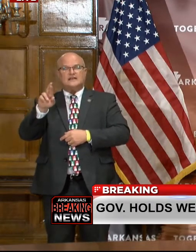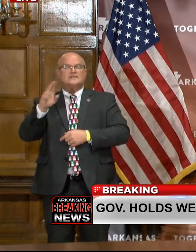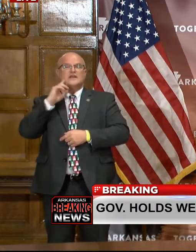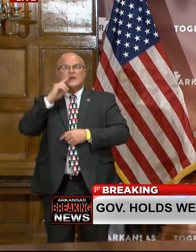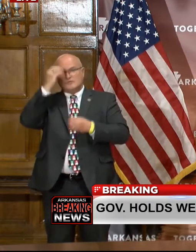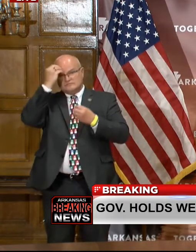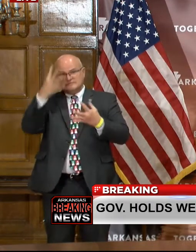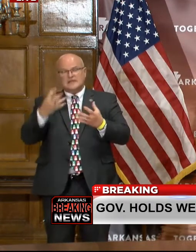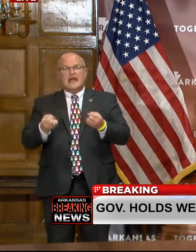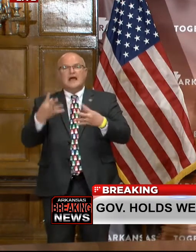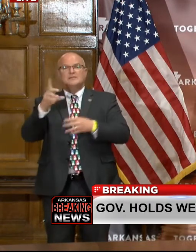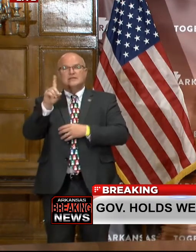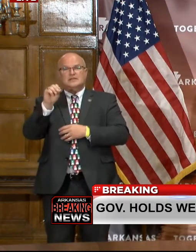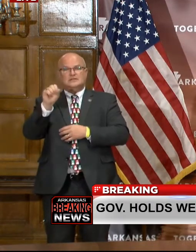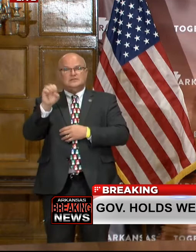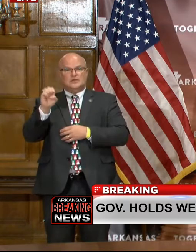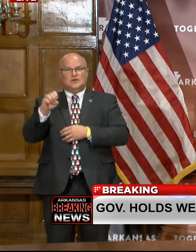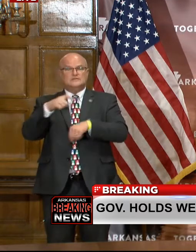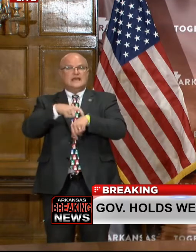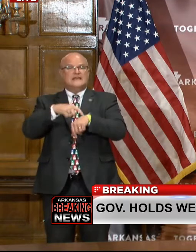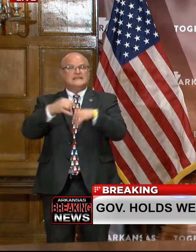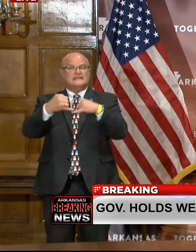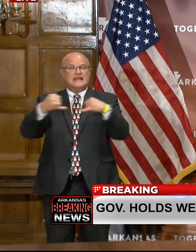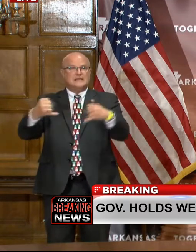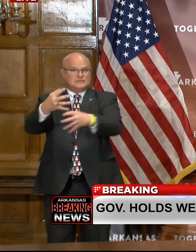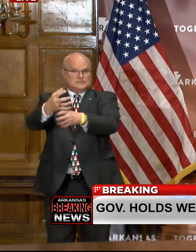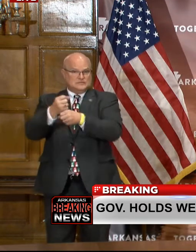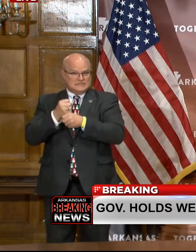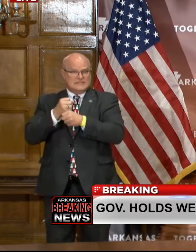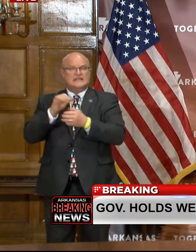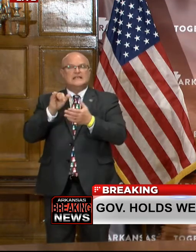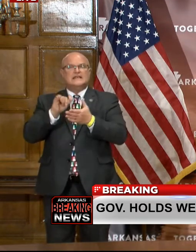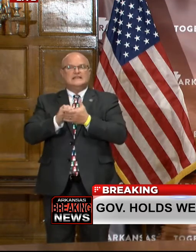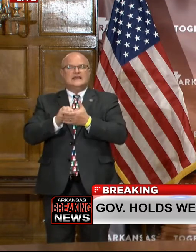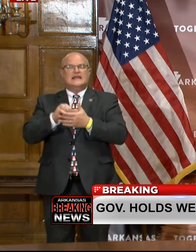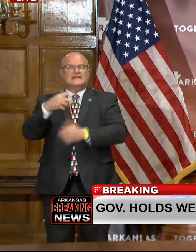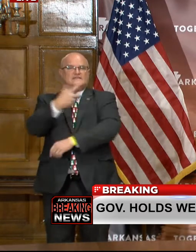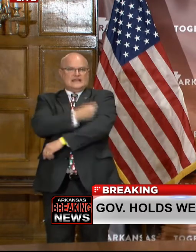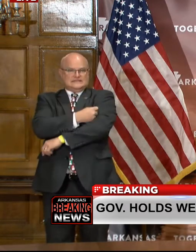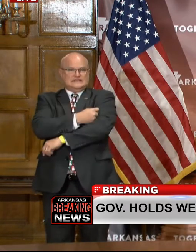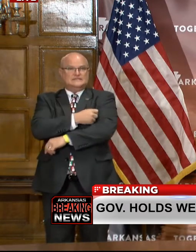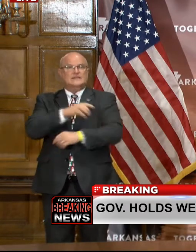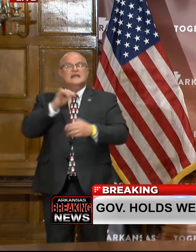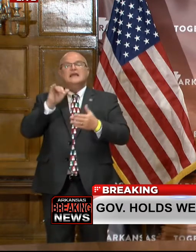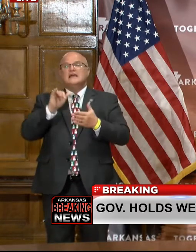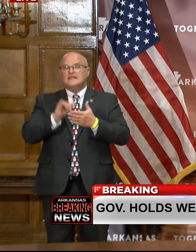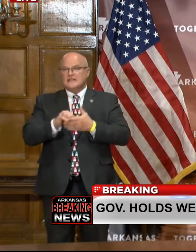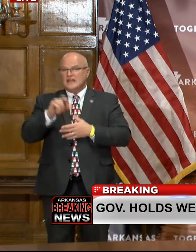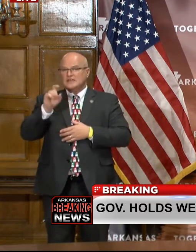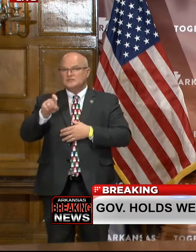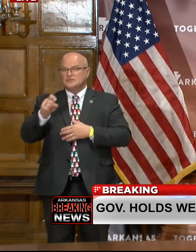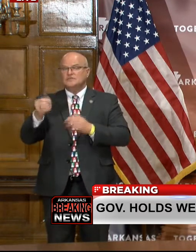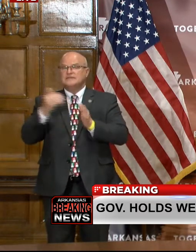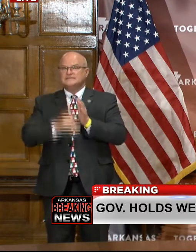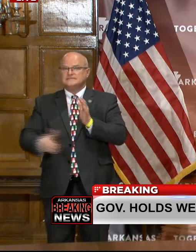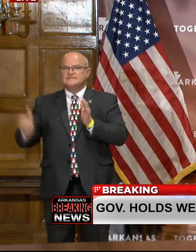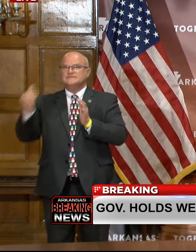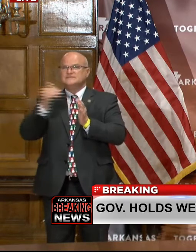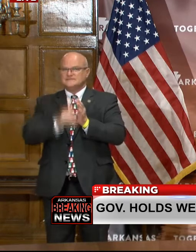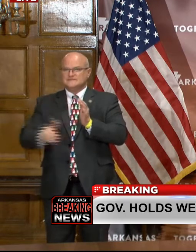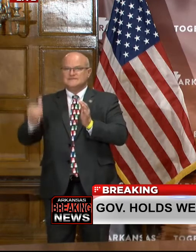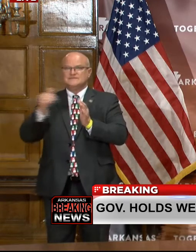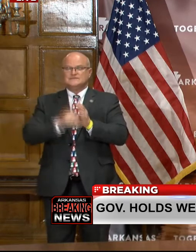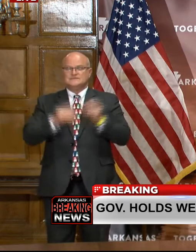many doses and the timeline for receipt of that vaccine. And that should be a recurring process